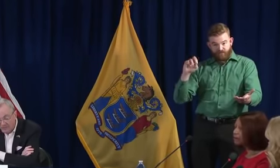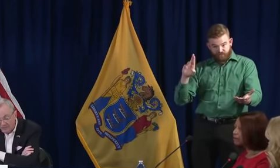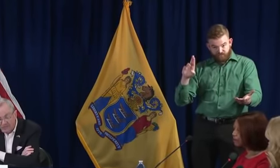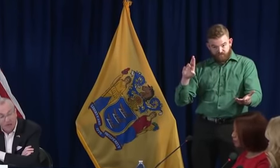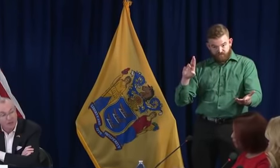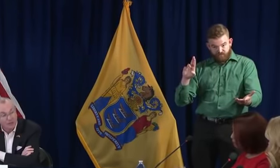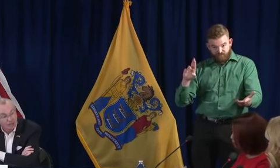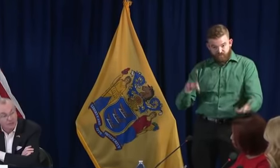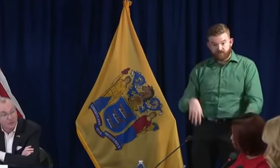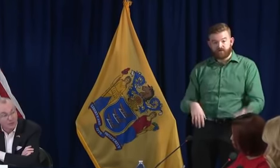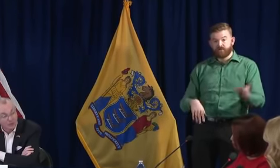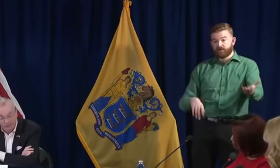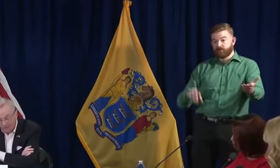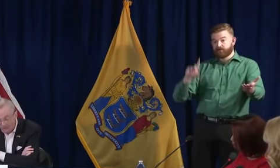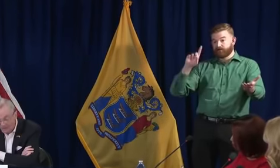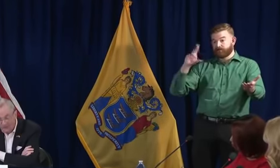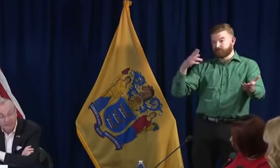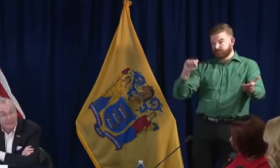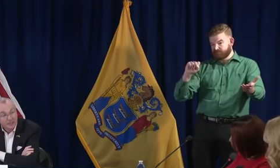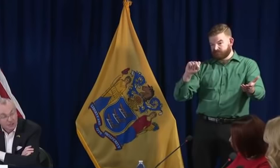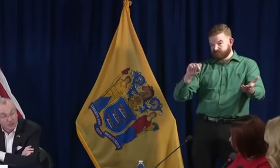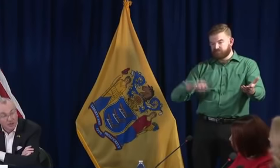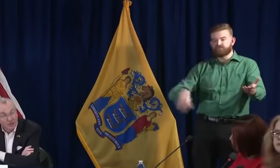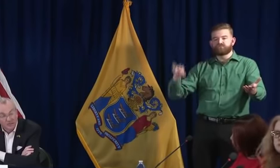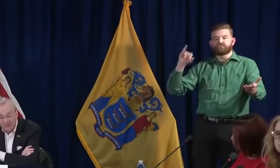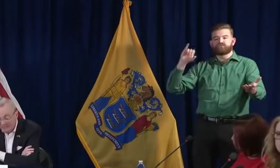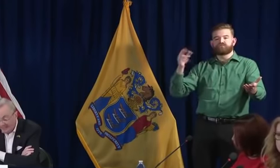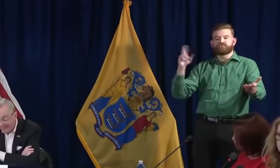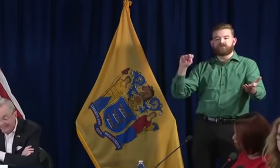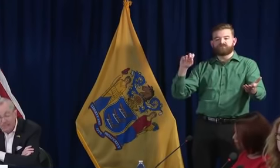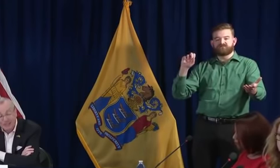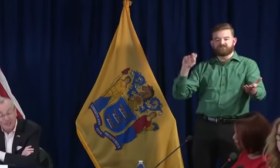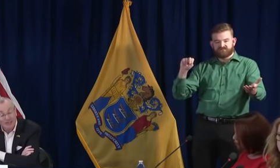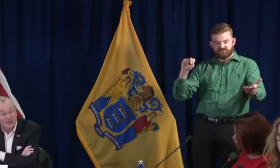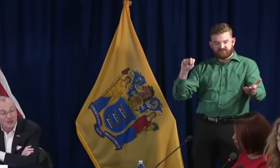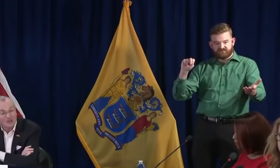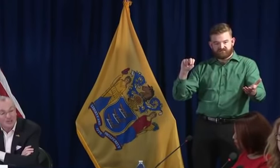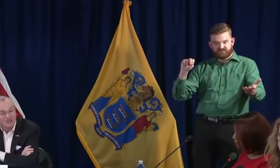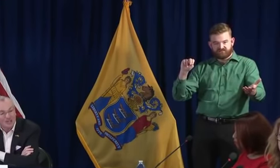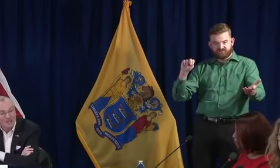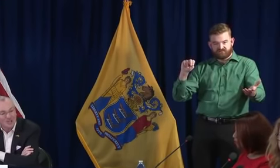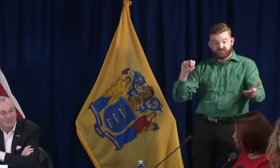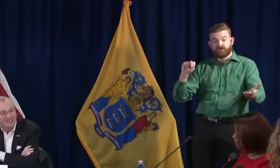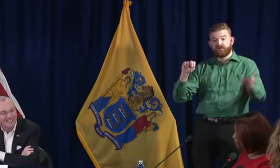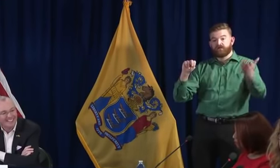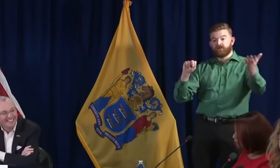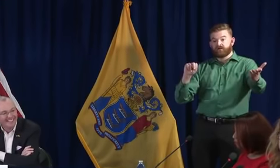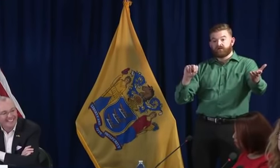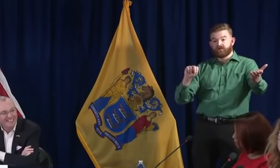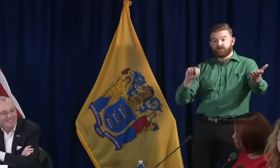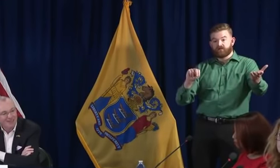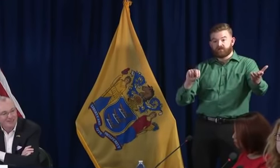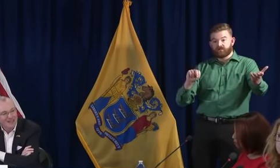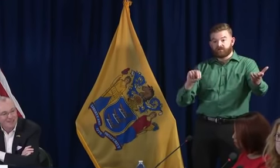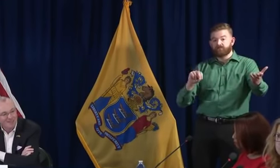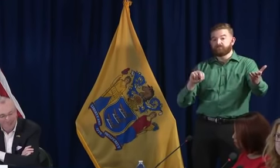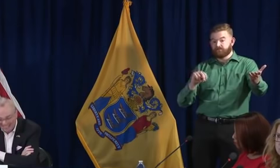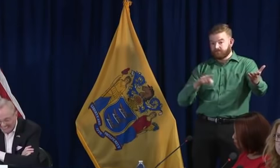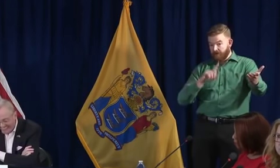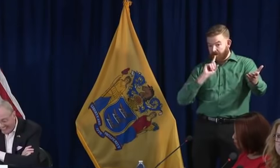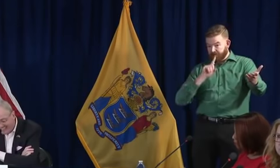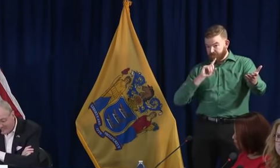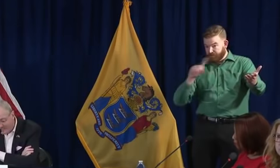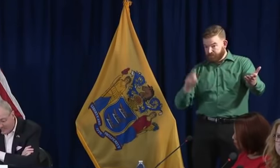Human Services, Carol Johnson. We're going to hear from her. To her left, at least answering questions, if not jumping in on any number of